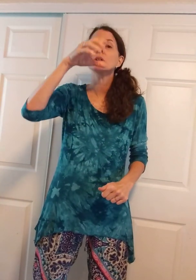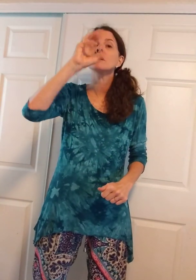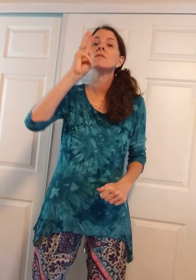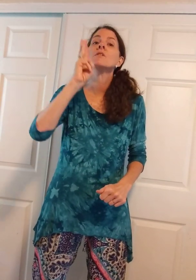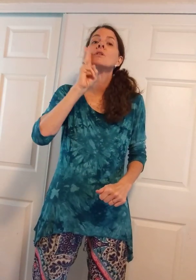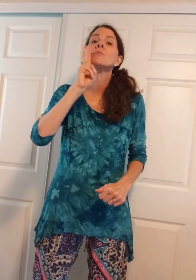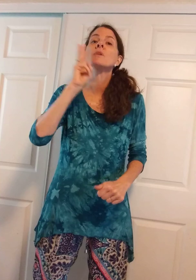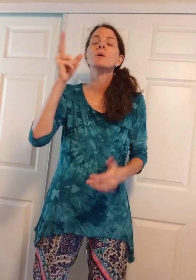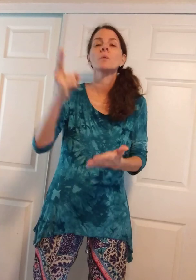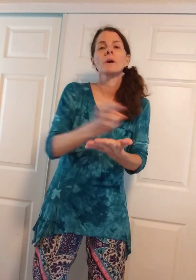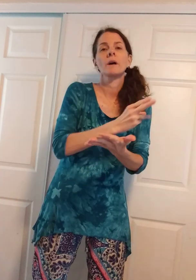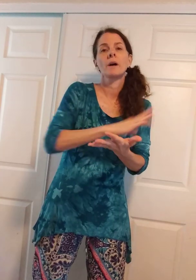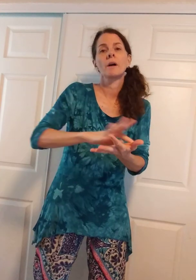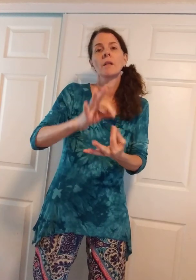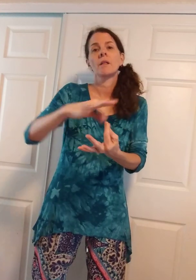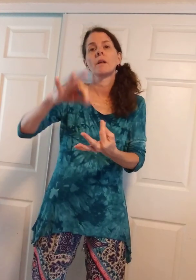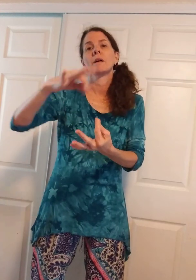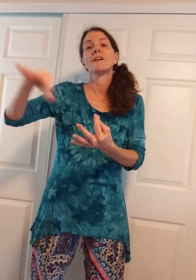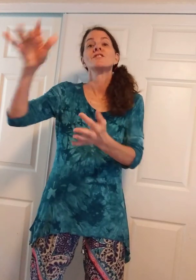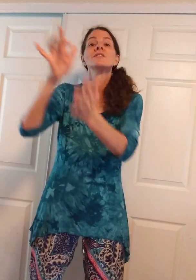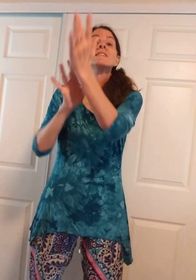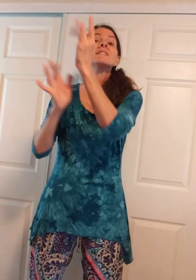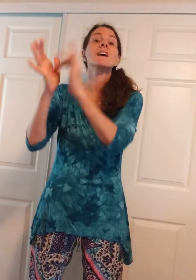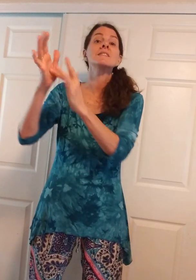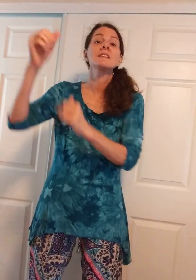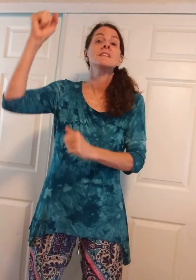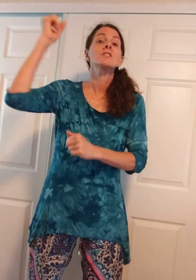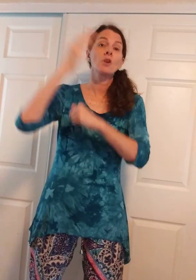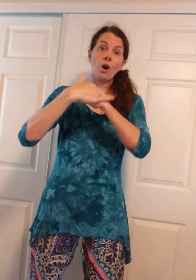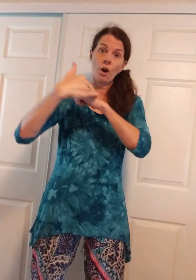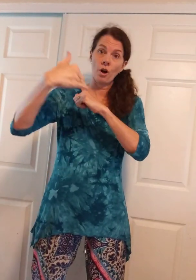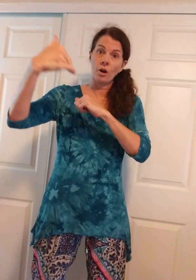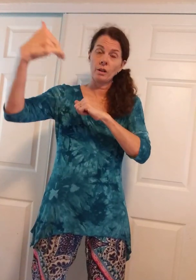from the well? Jesus is calling.